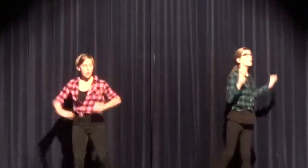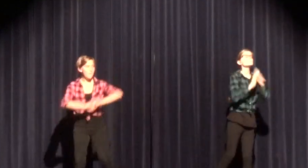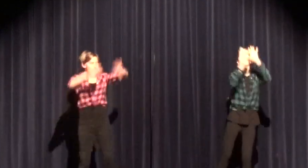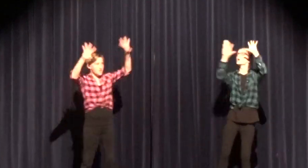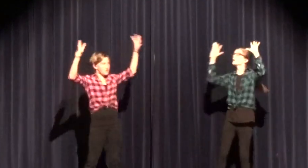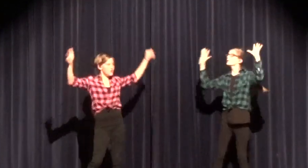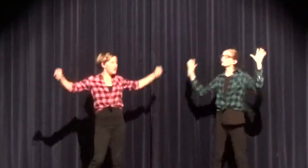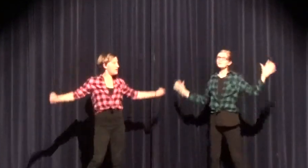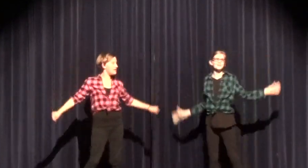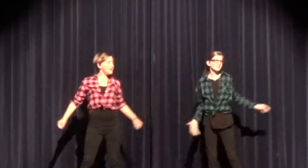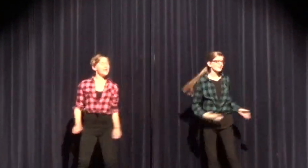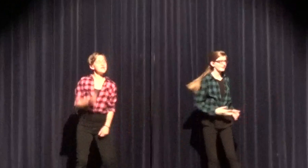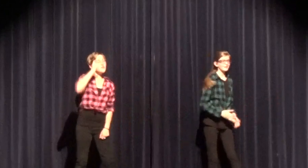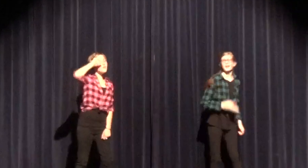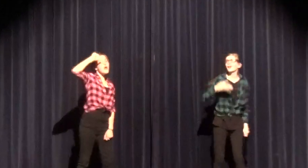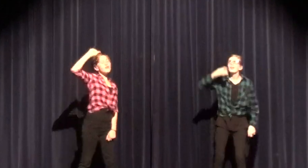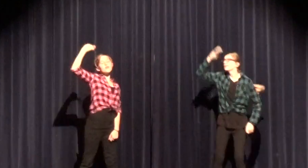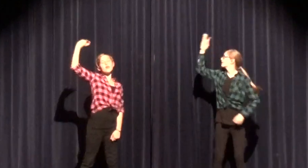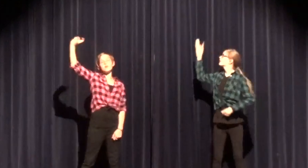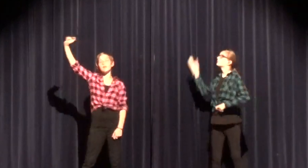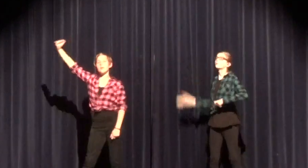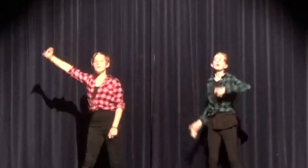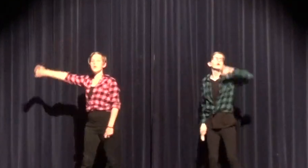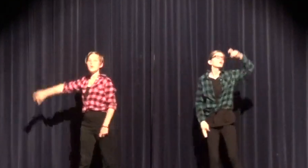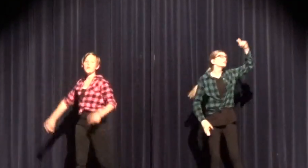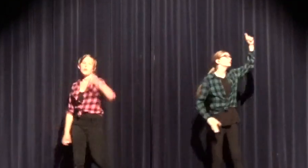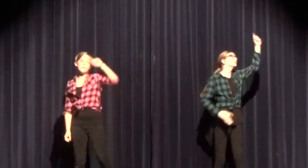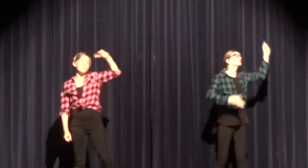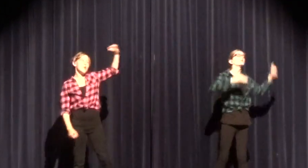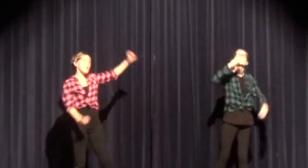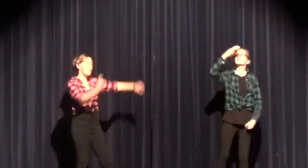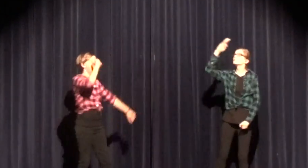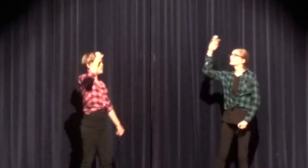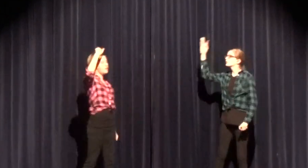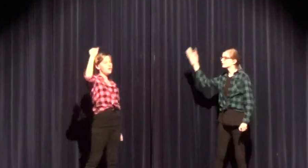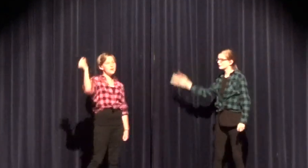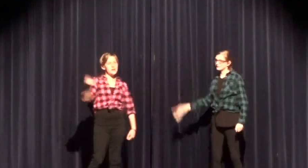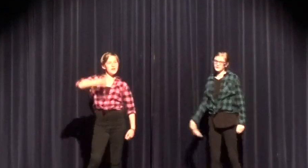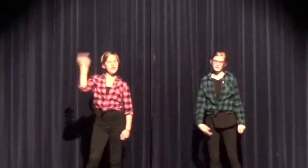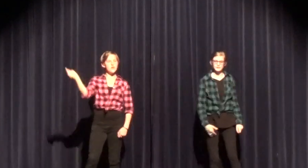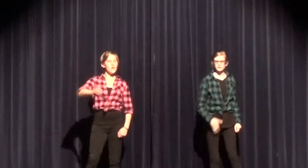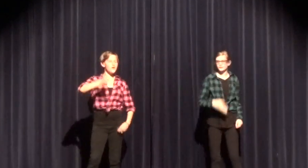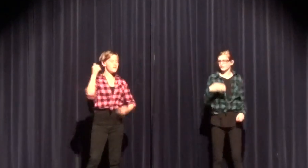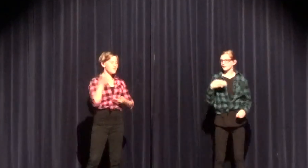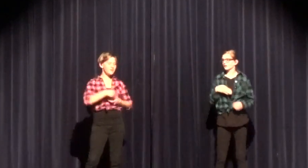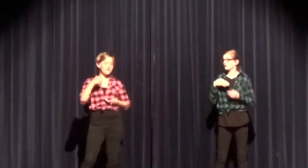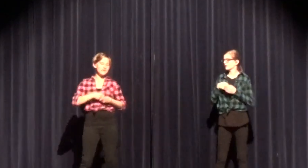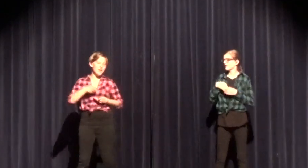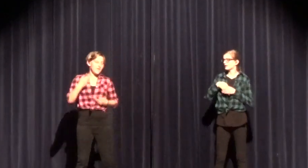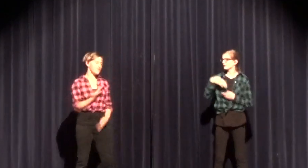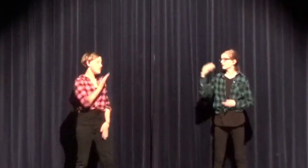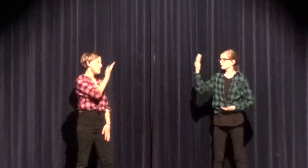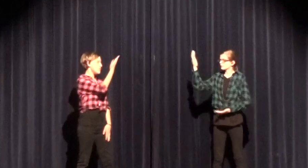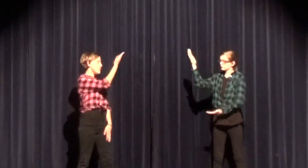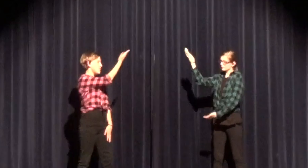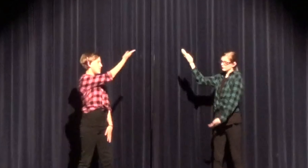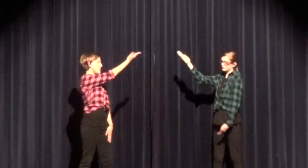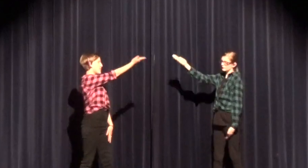oh Even right in the wrong, wrong, wrong It's all right, it's the you, you,